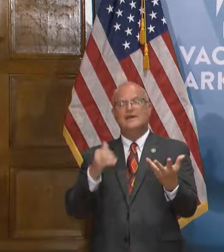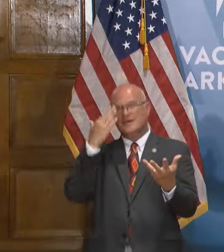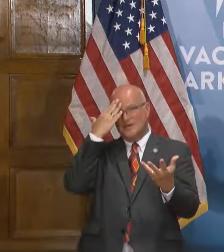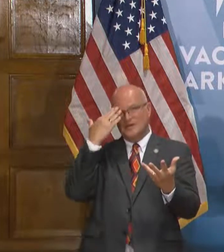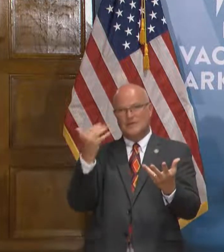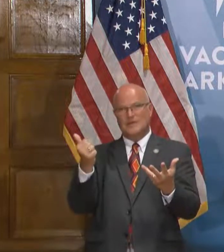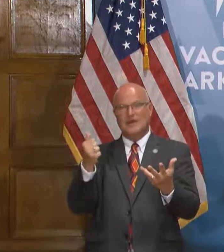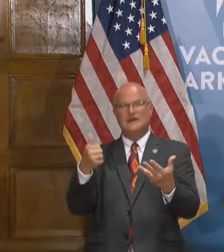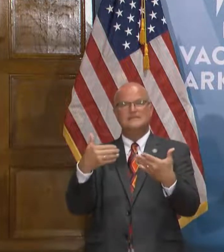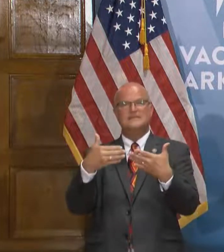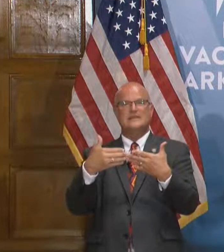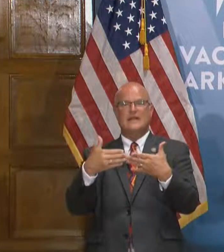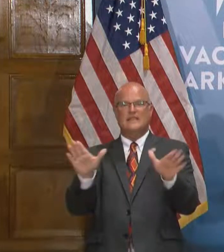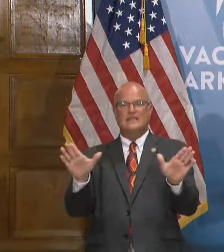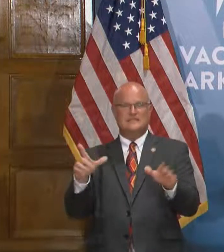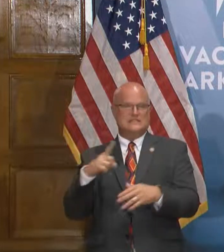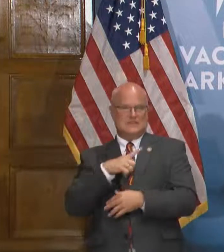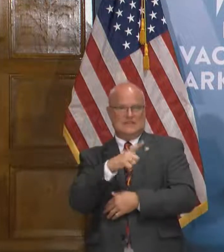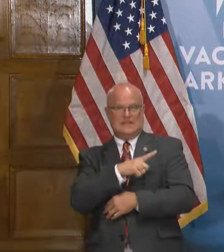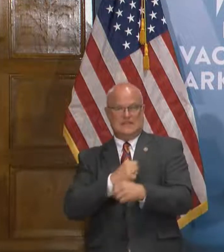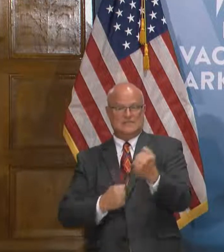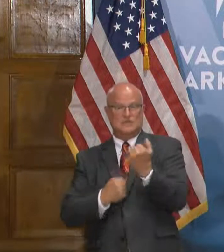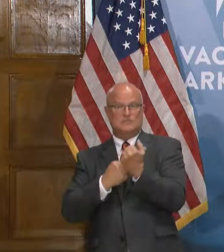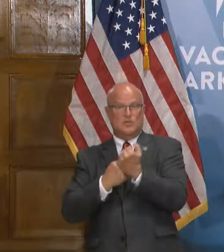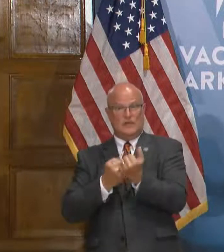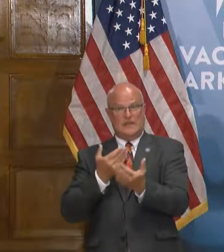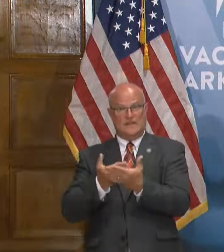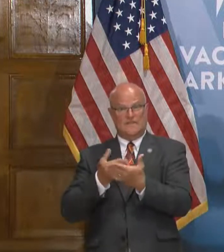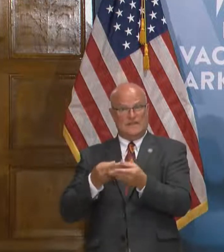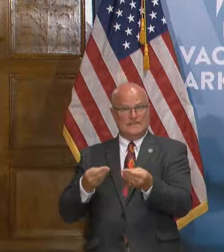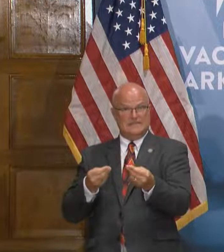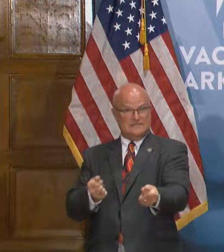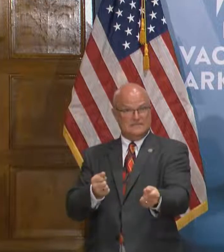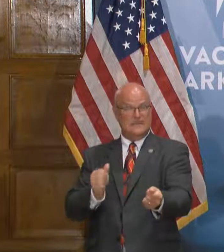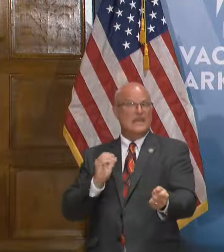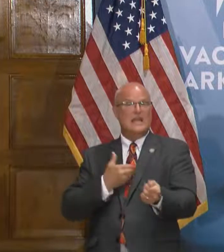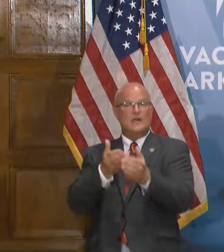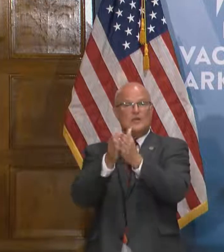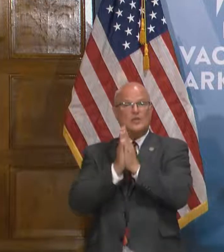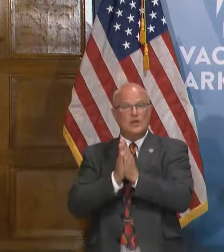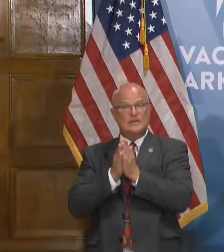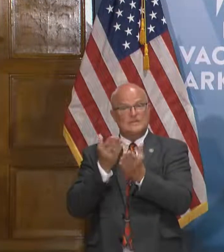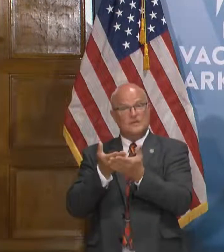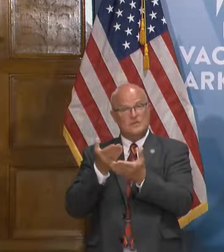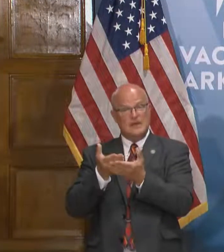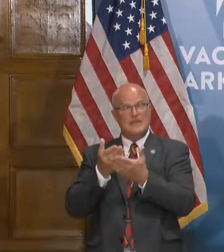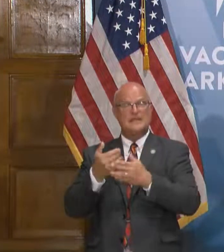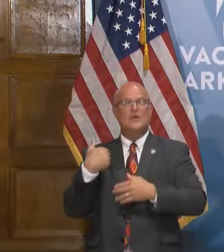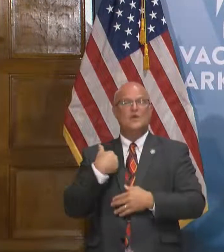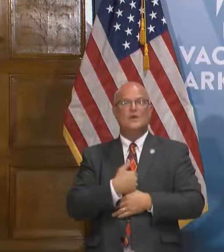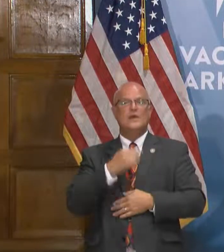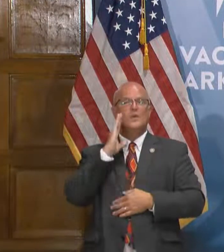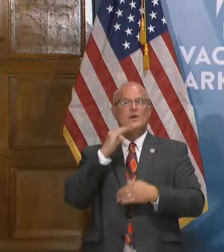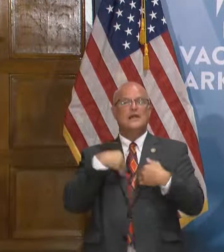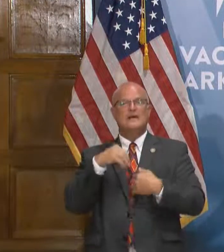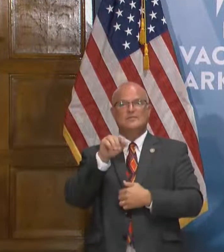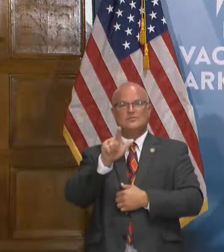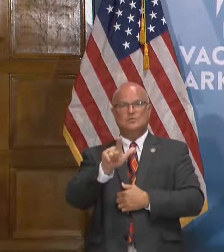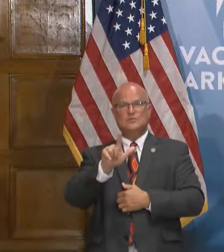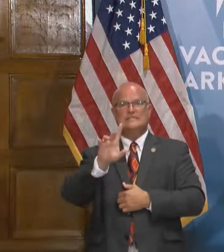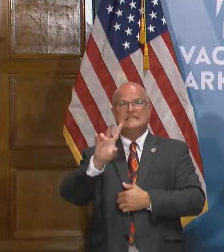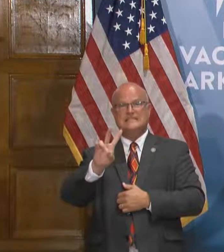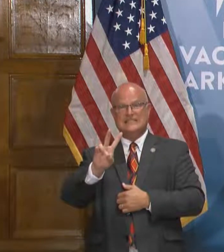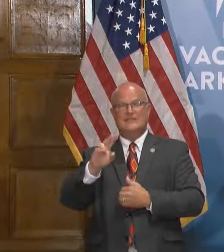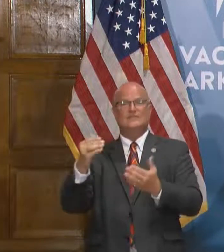of General Assembly supporting the funding and our request for funding, we will have 27